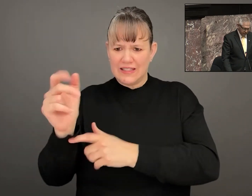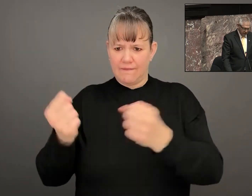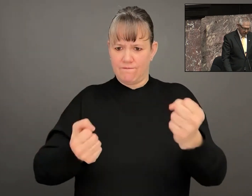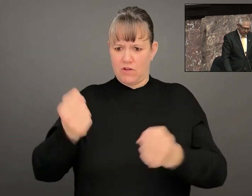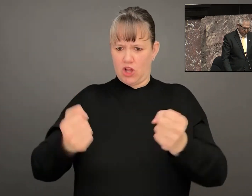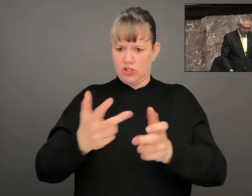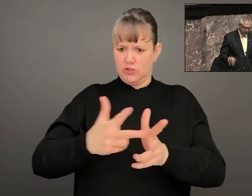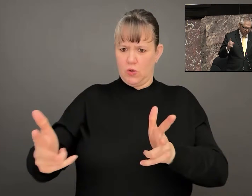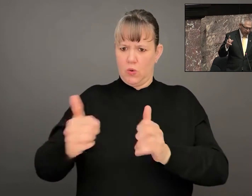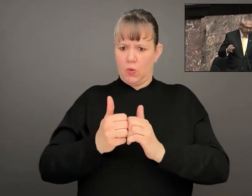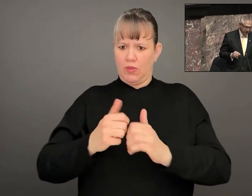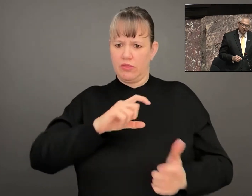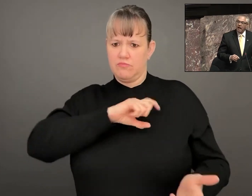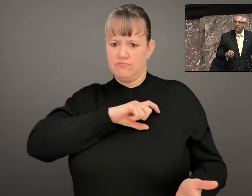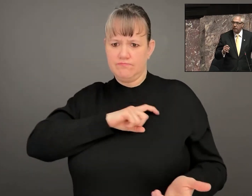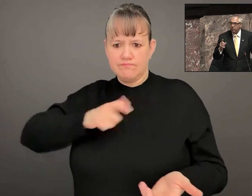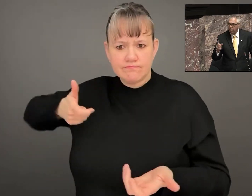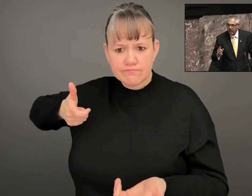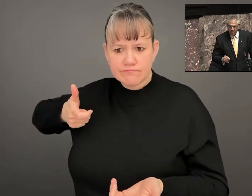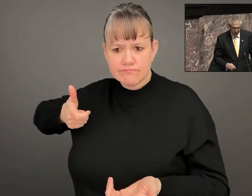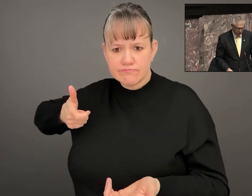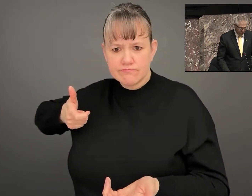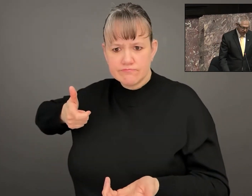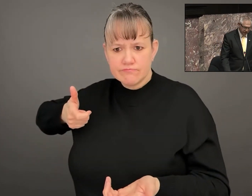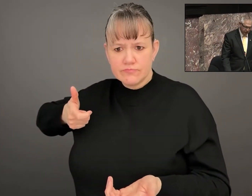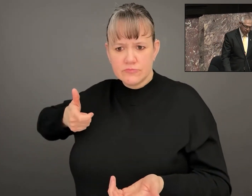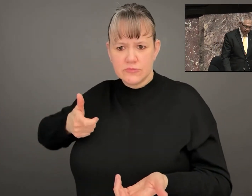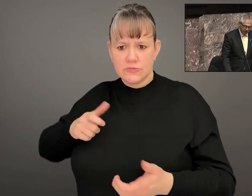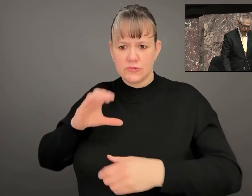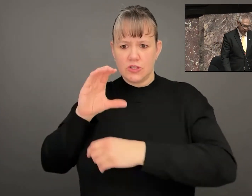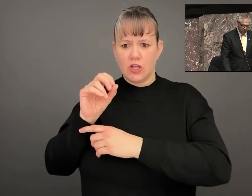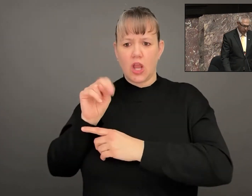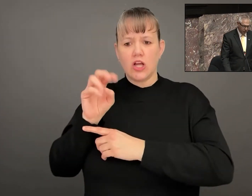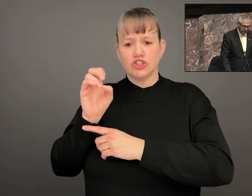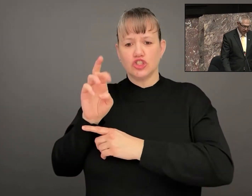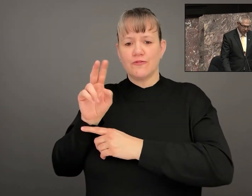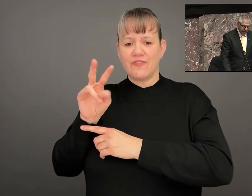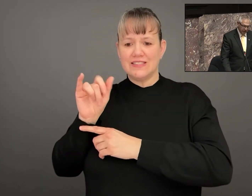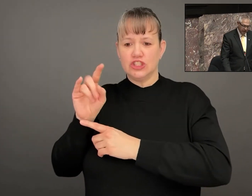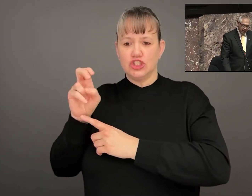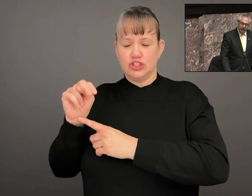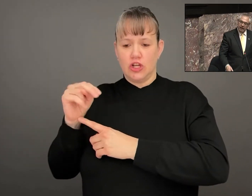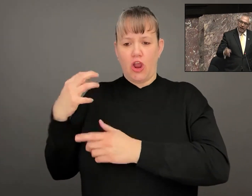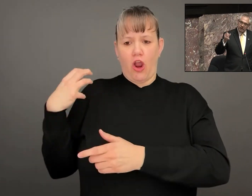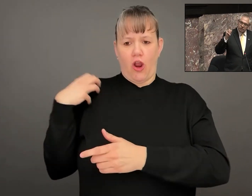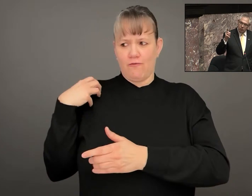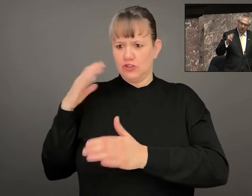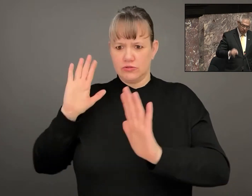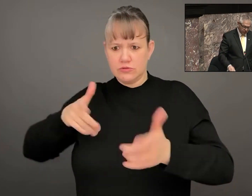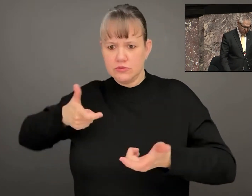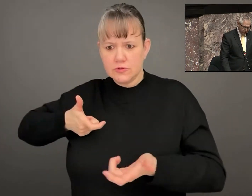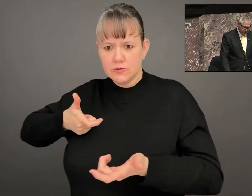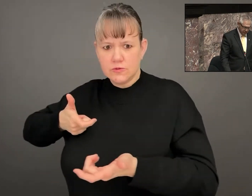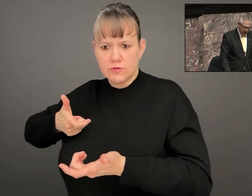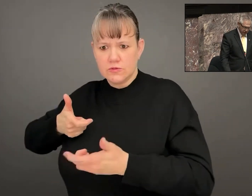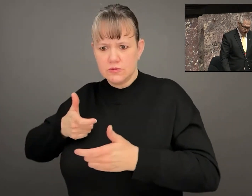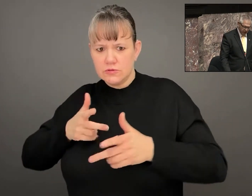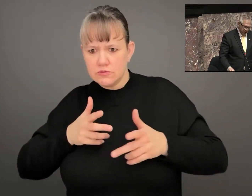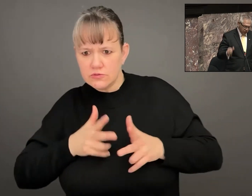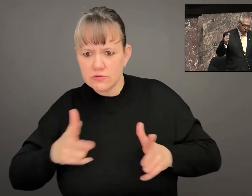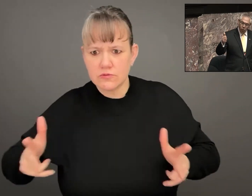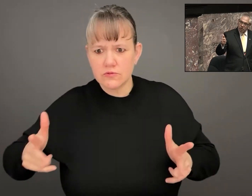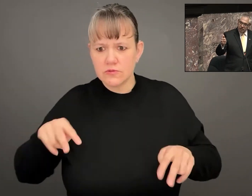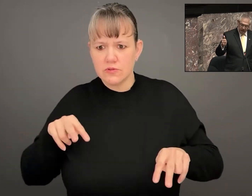rifles. Mr. Speaker, that is exactly what happened to a constituent in the Caribou last week. He had his windows